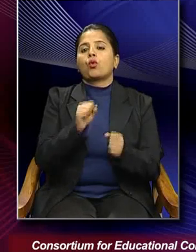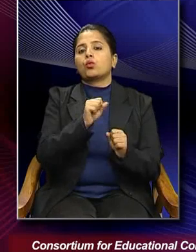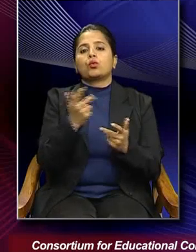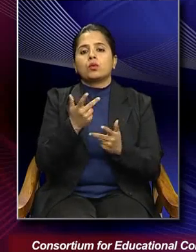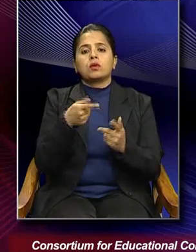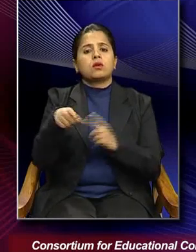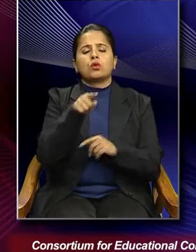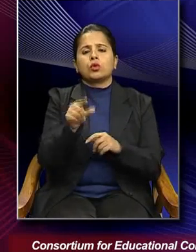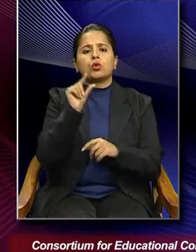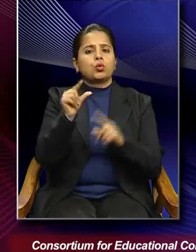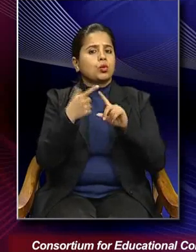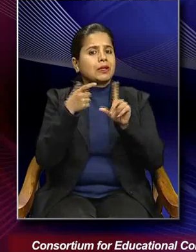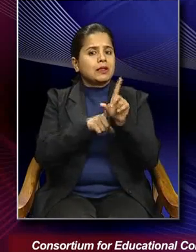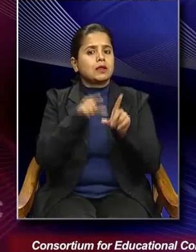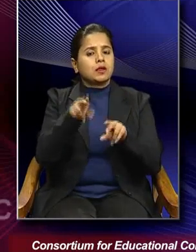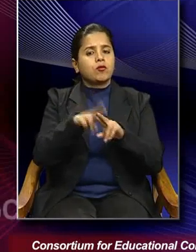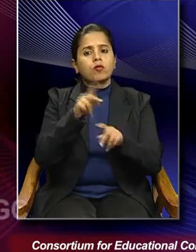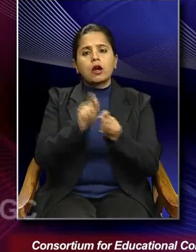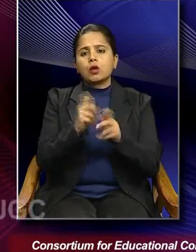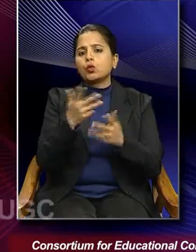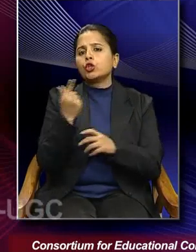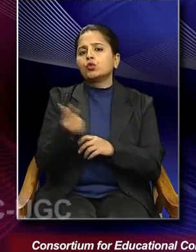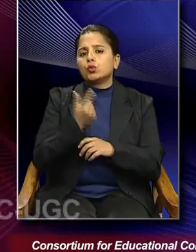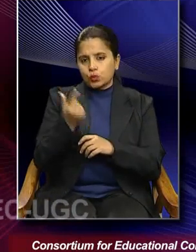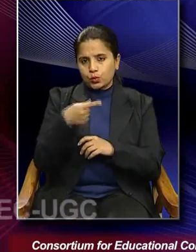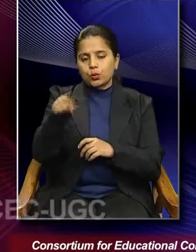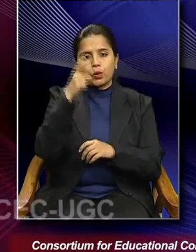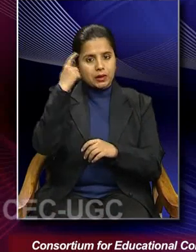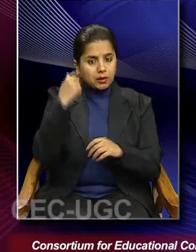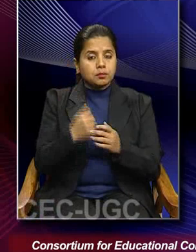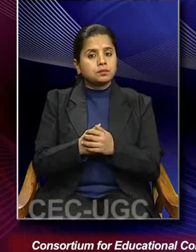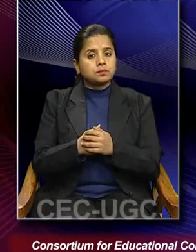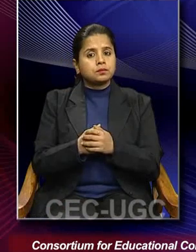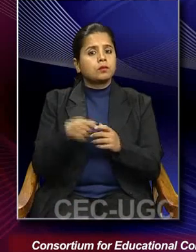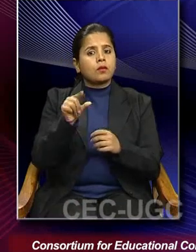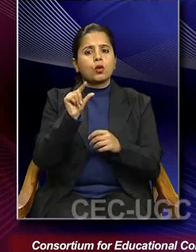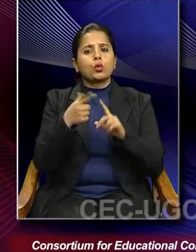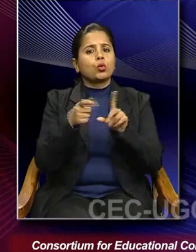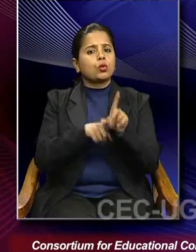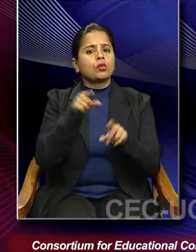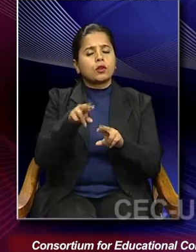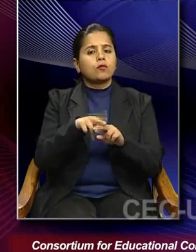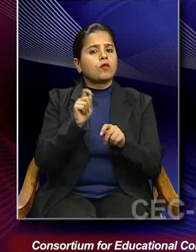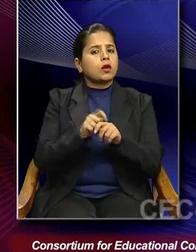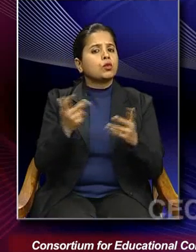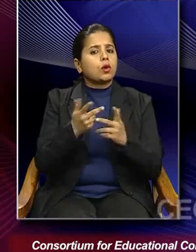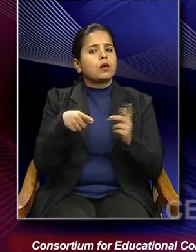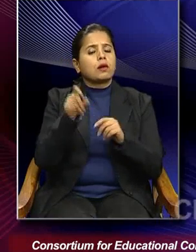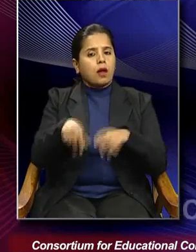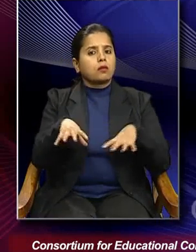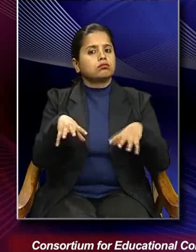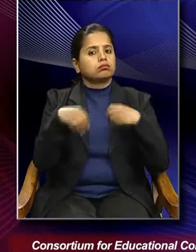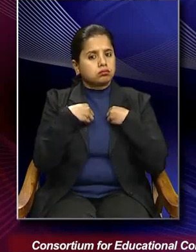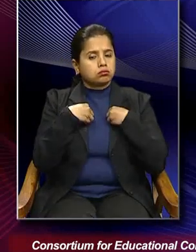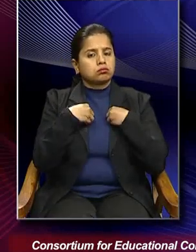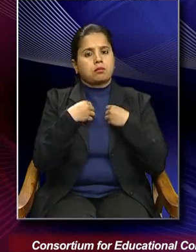what utility function should be used and what utility function should be adopted to